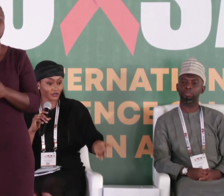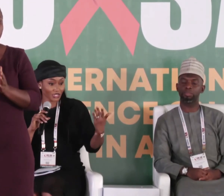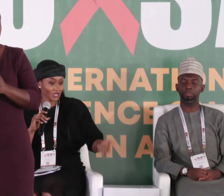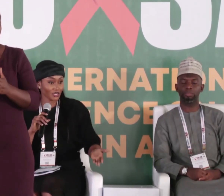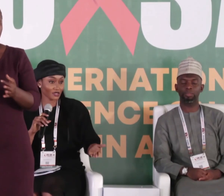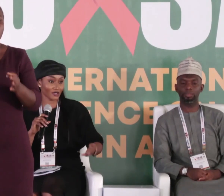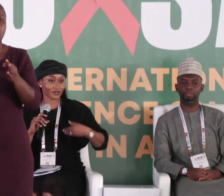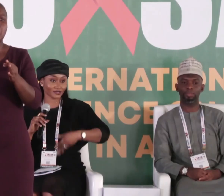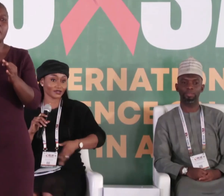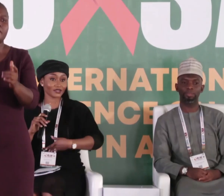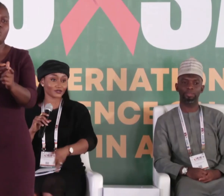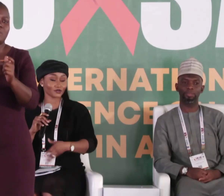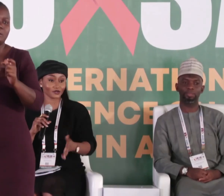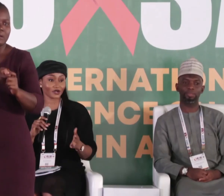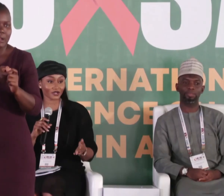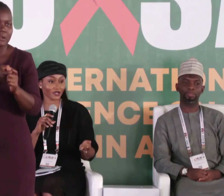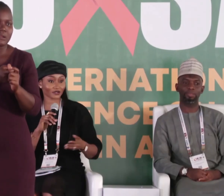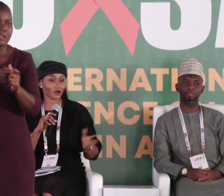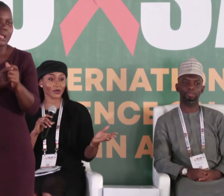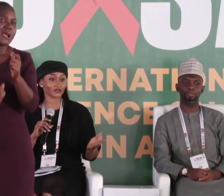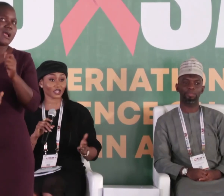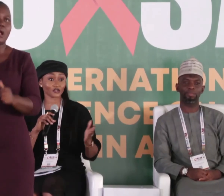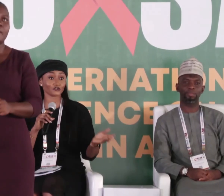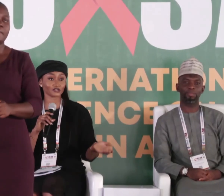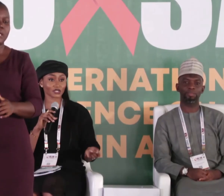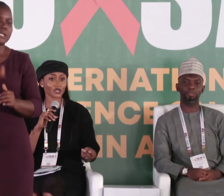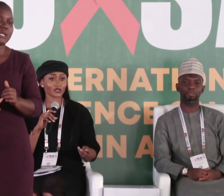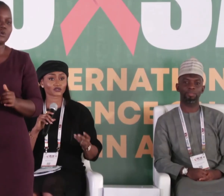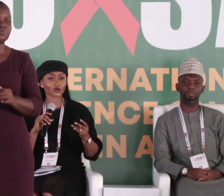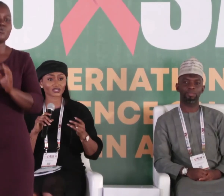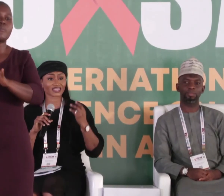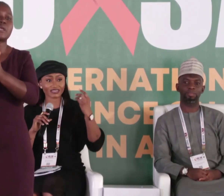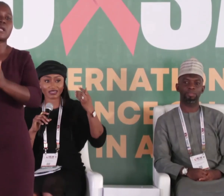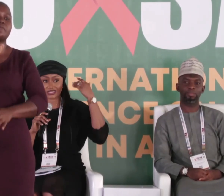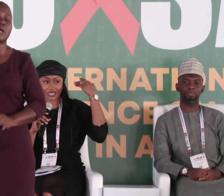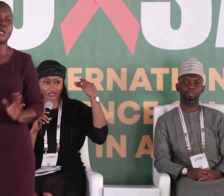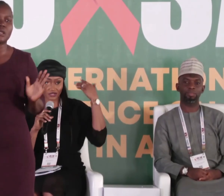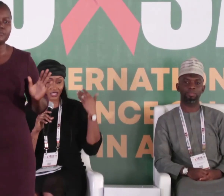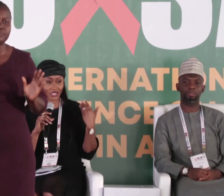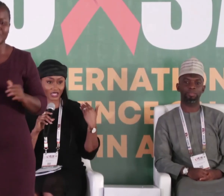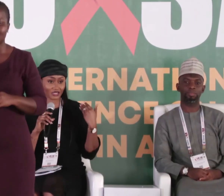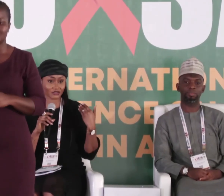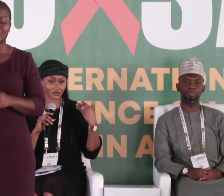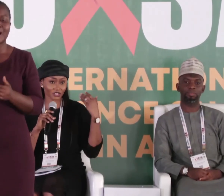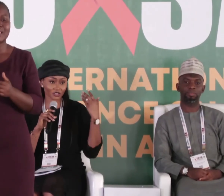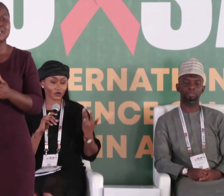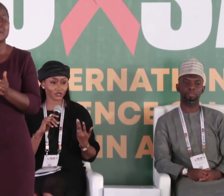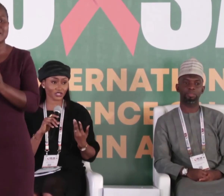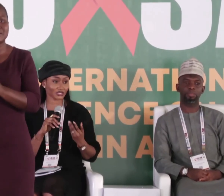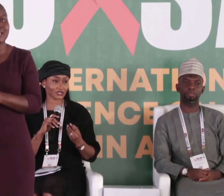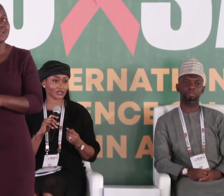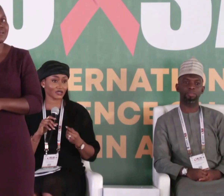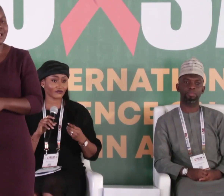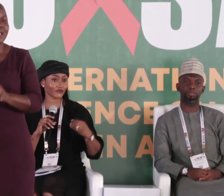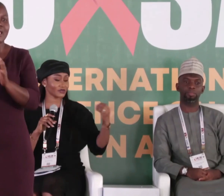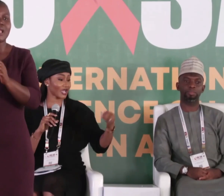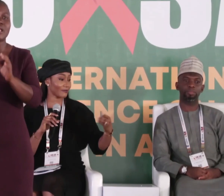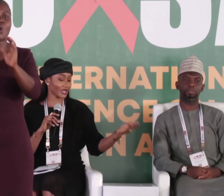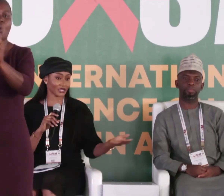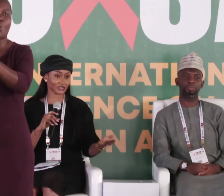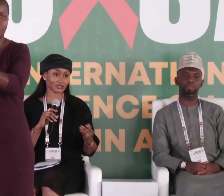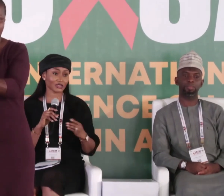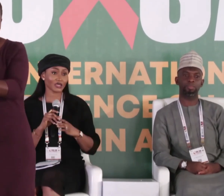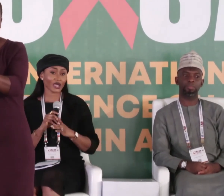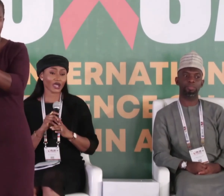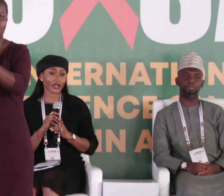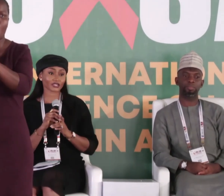down, it will come out and you're good. So these are things they get to hear within the community from their